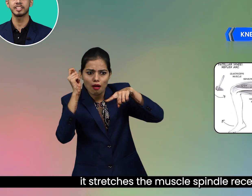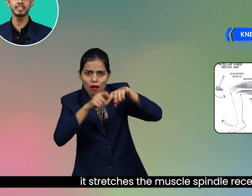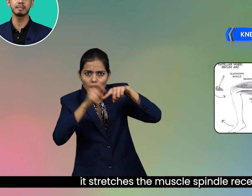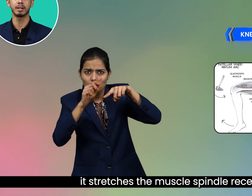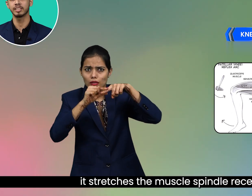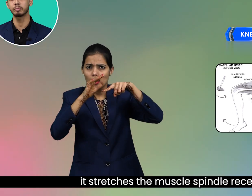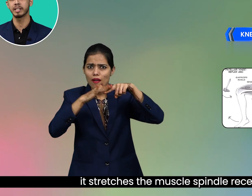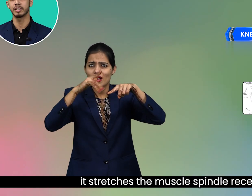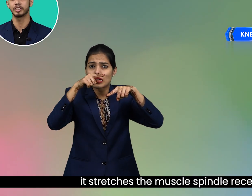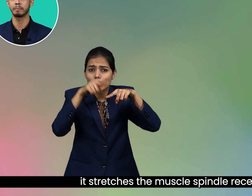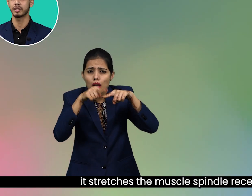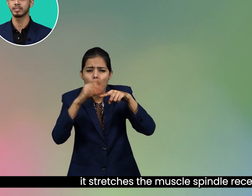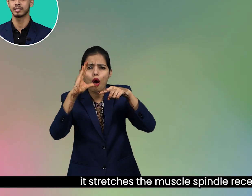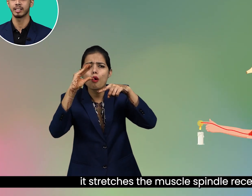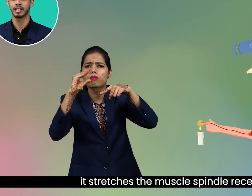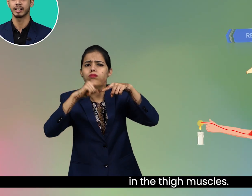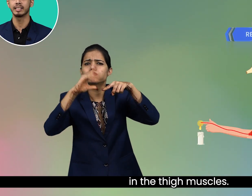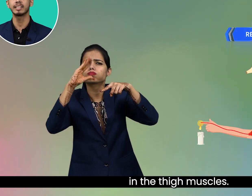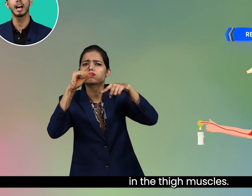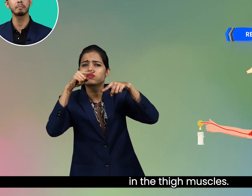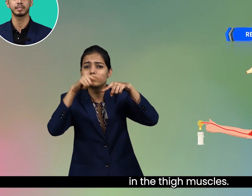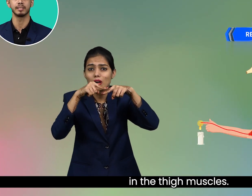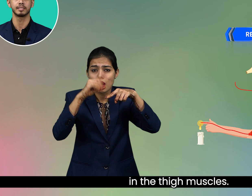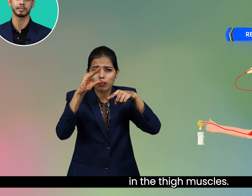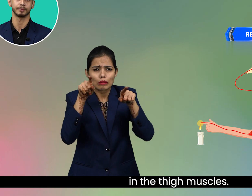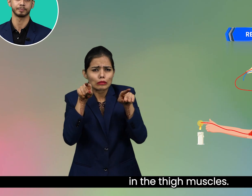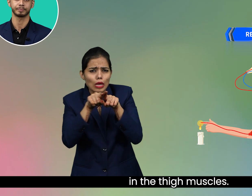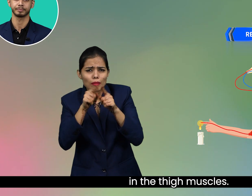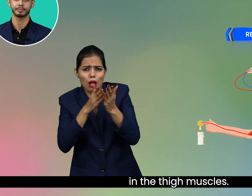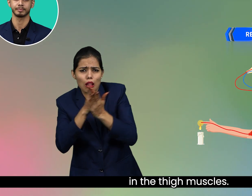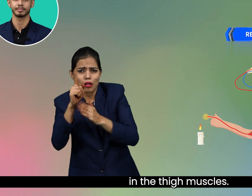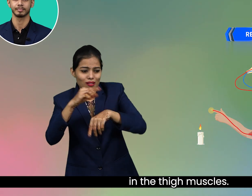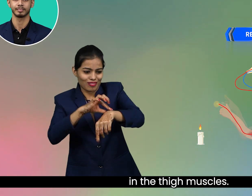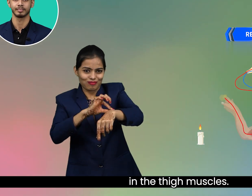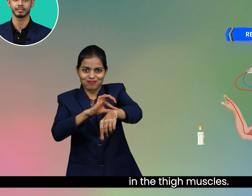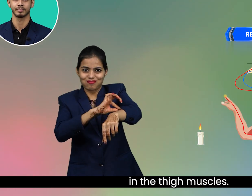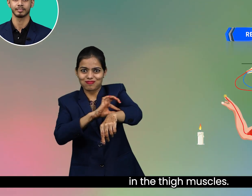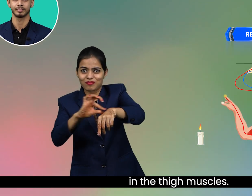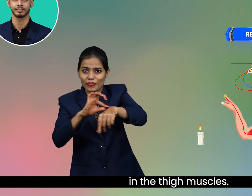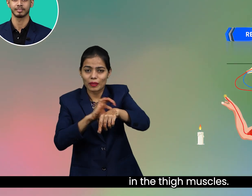It stretches the muscle spindle receptors in the thigh muscles.